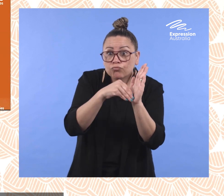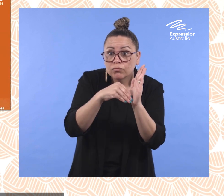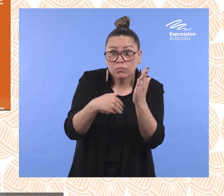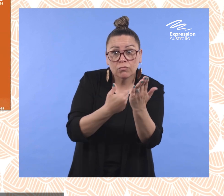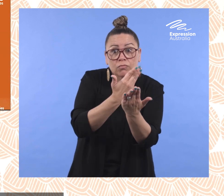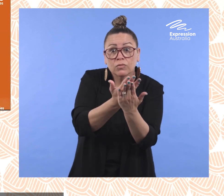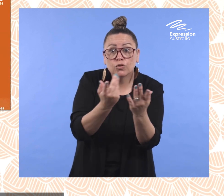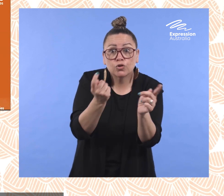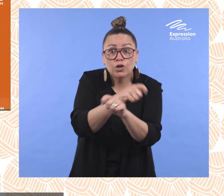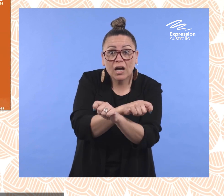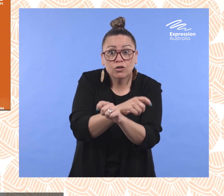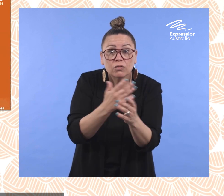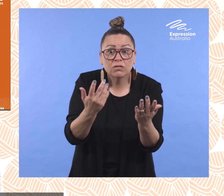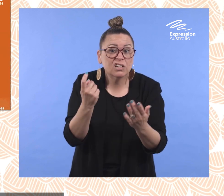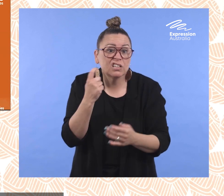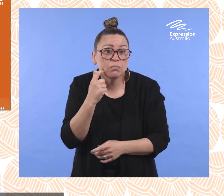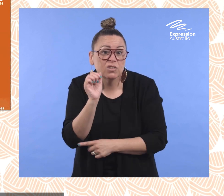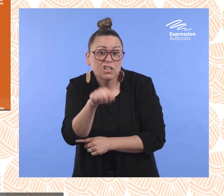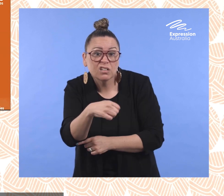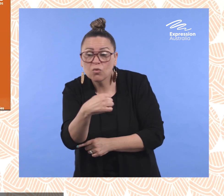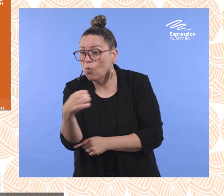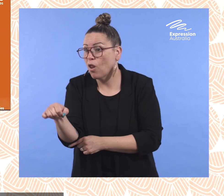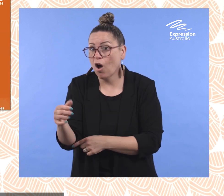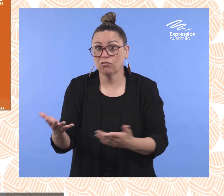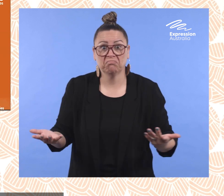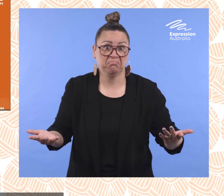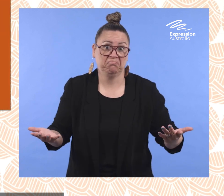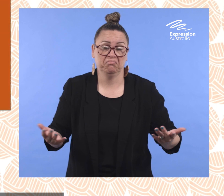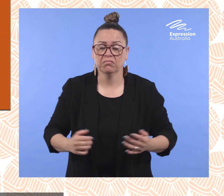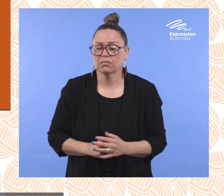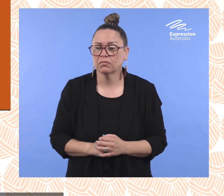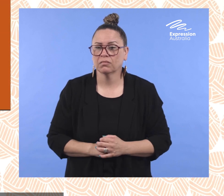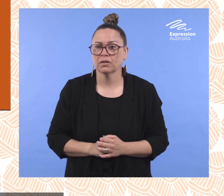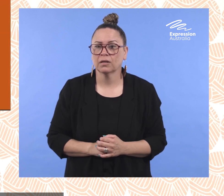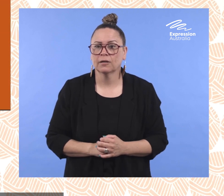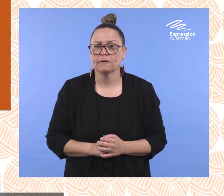it's simply yes or no.